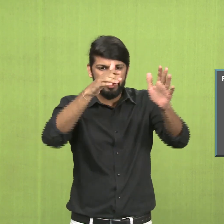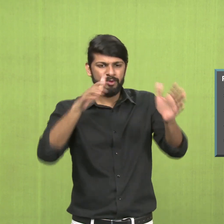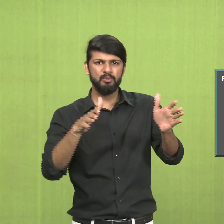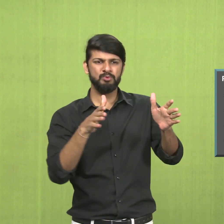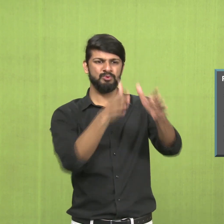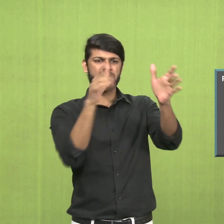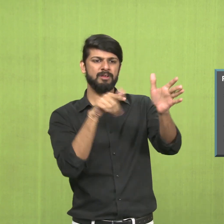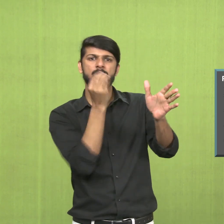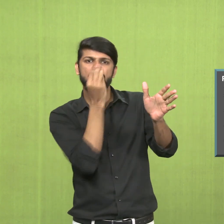printed.